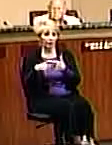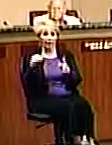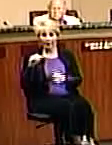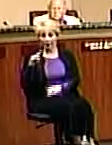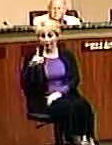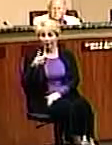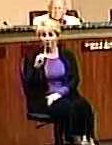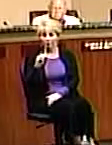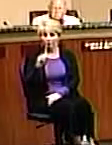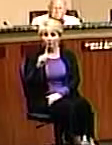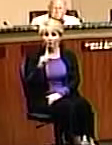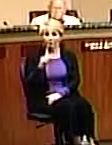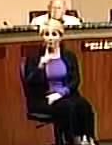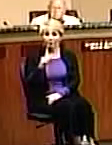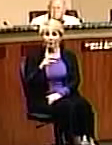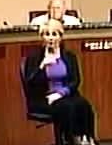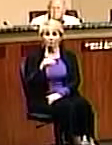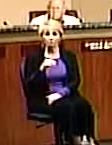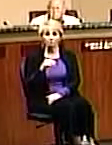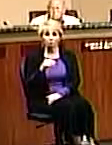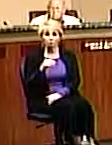cable. And